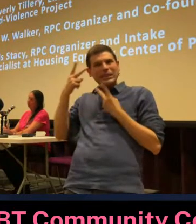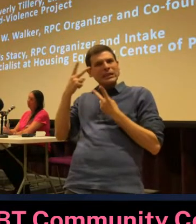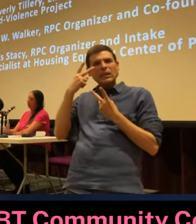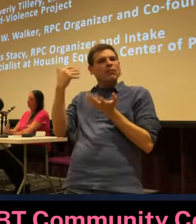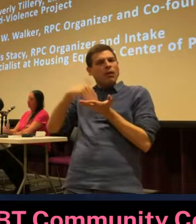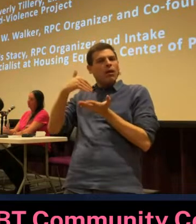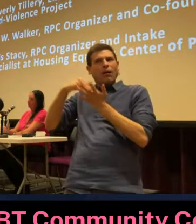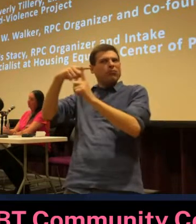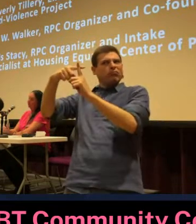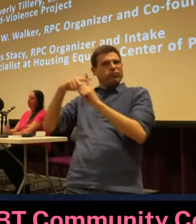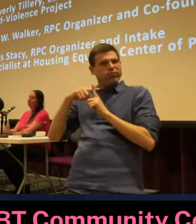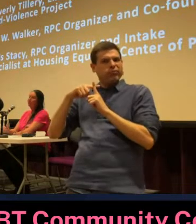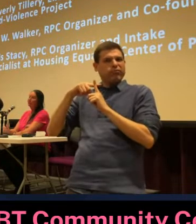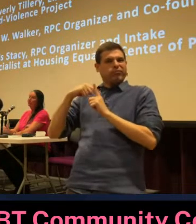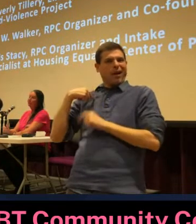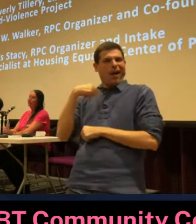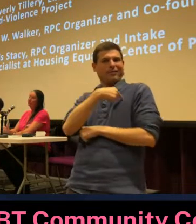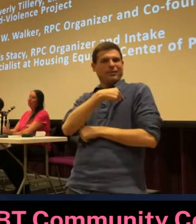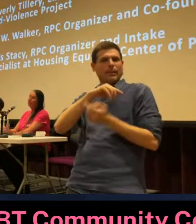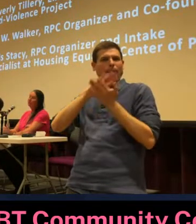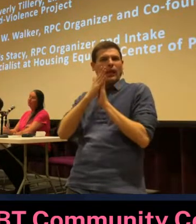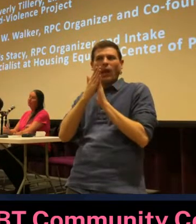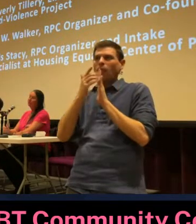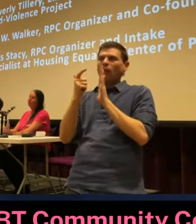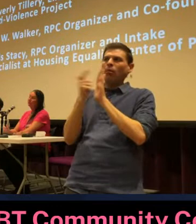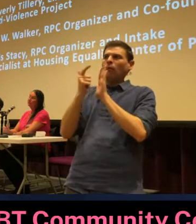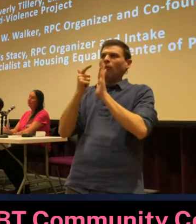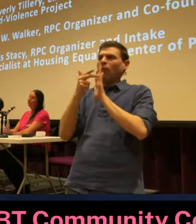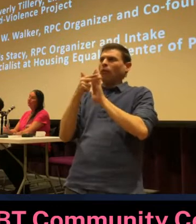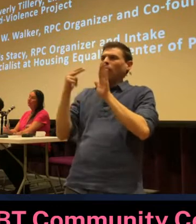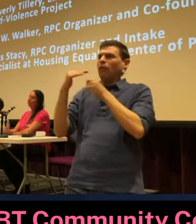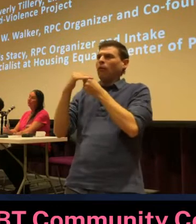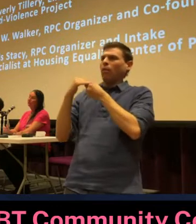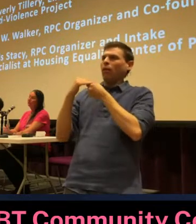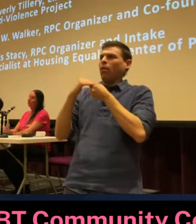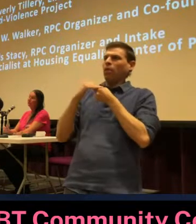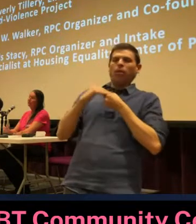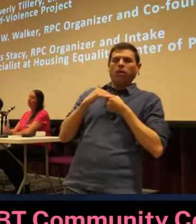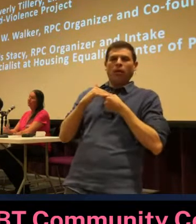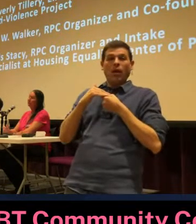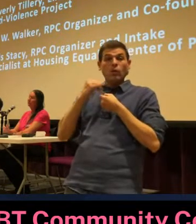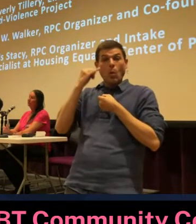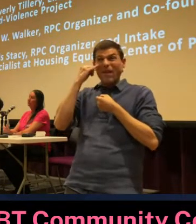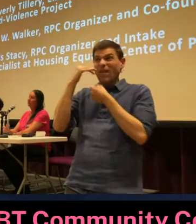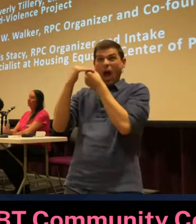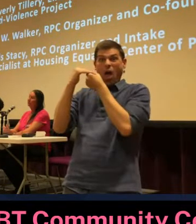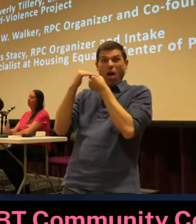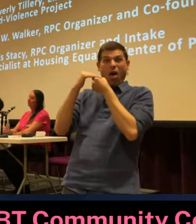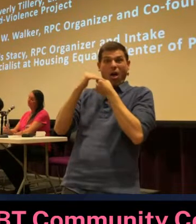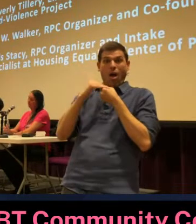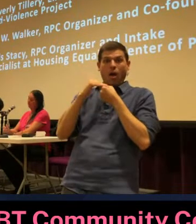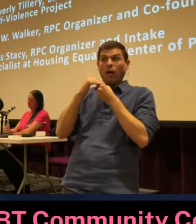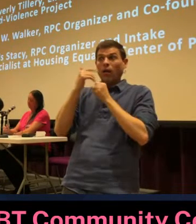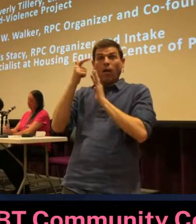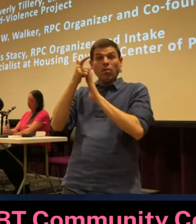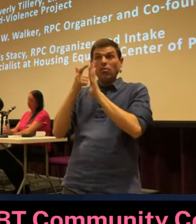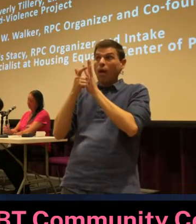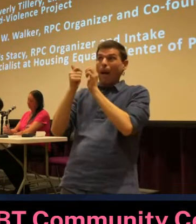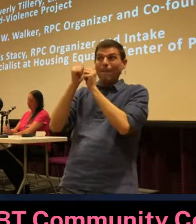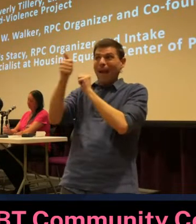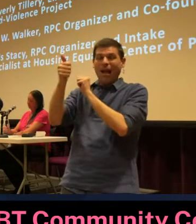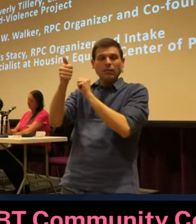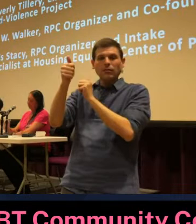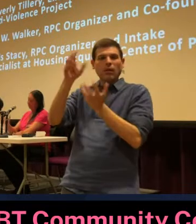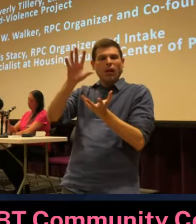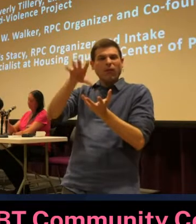criminalized, which leads to more police interaction and more violence than often